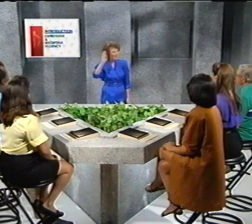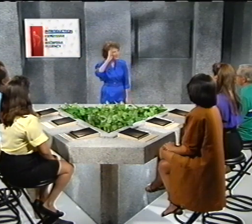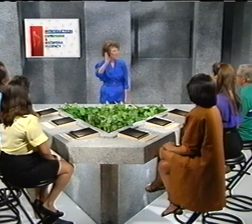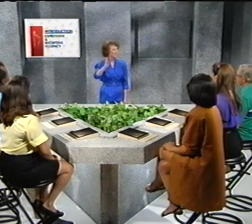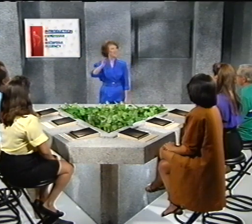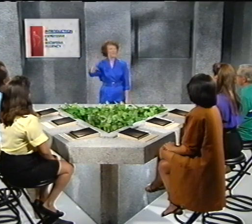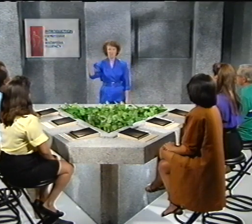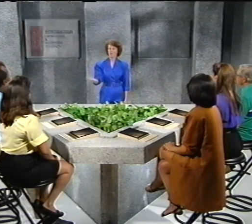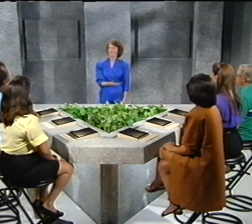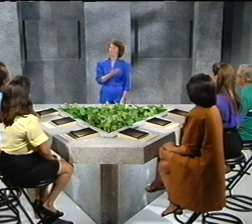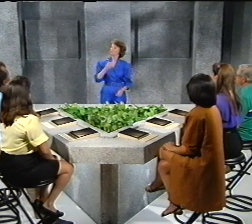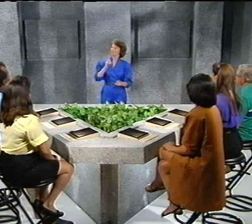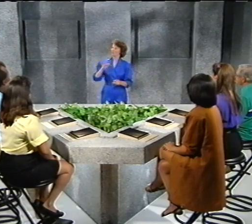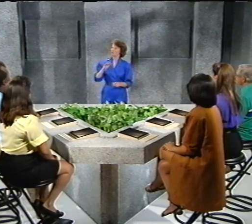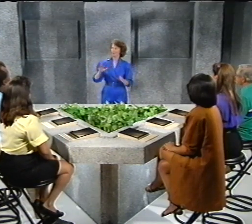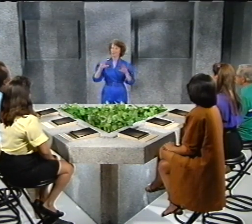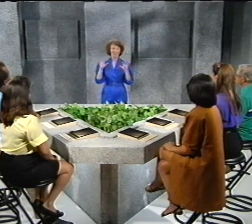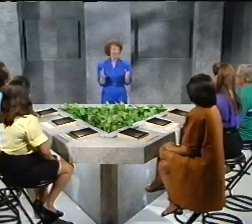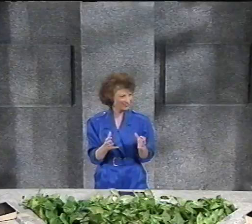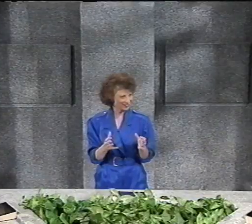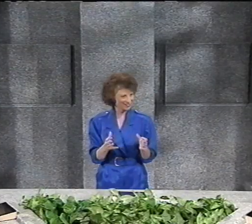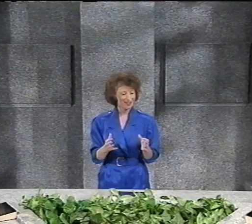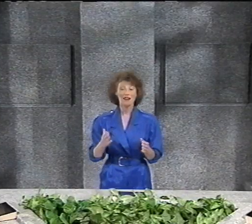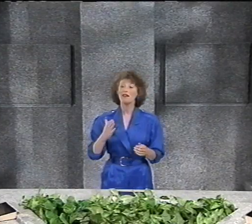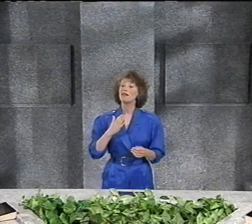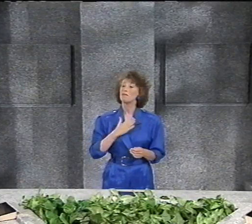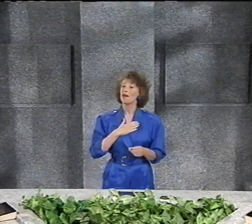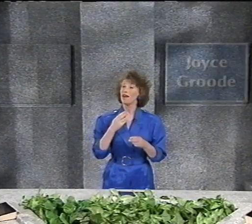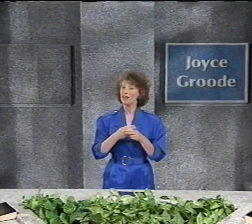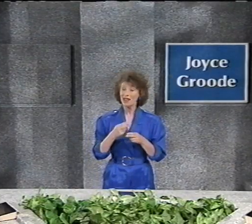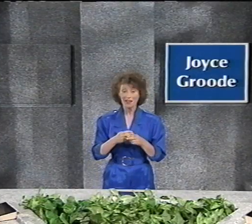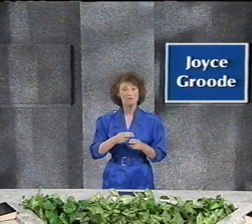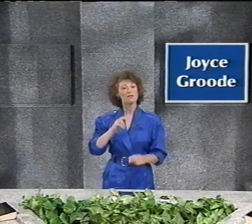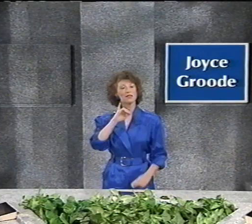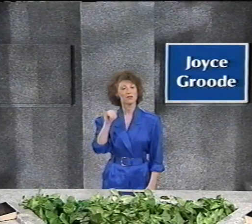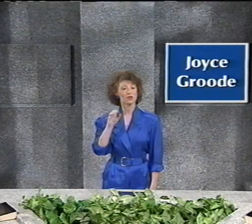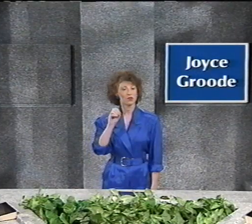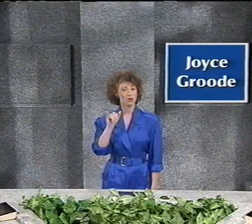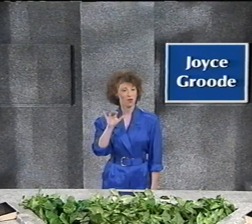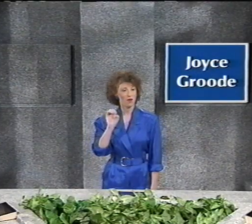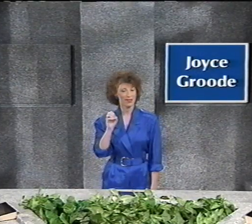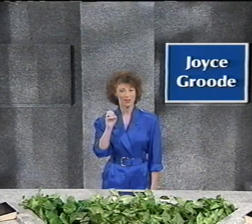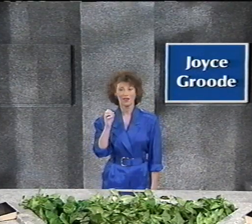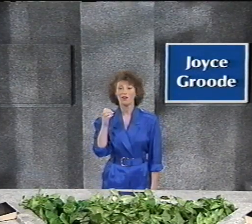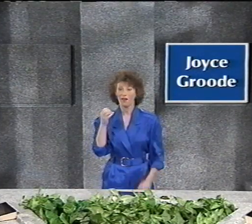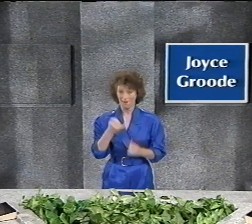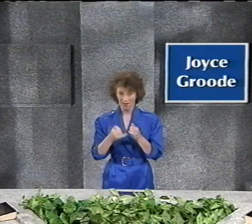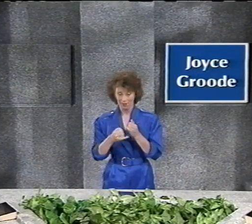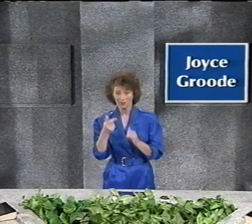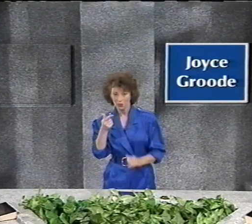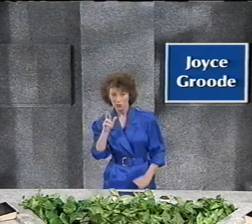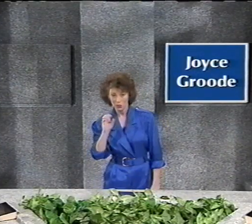Hi everyone. Welcome to Fingerspelling class. My name is Joyce